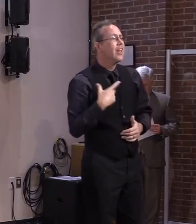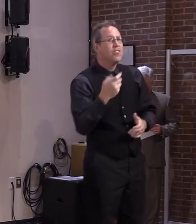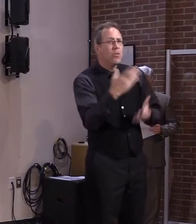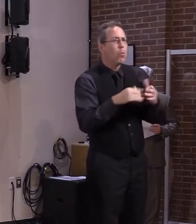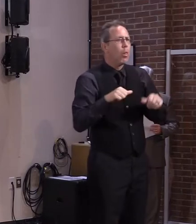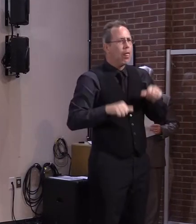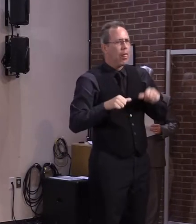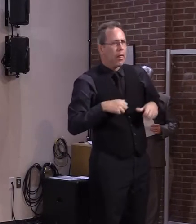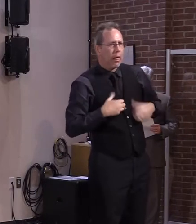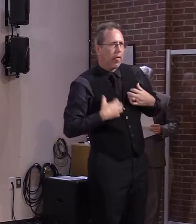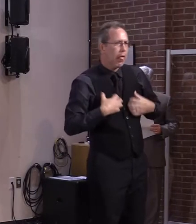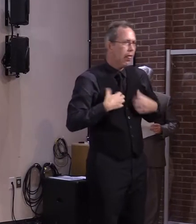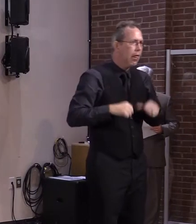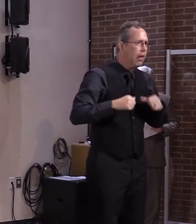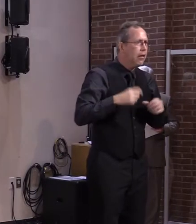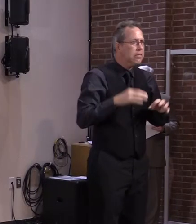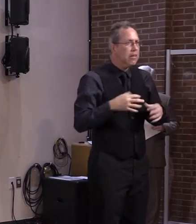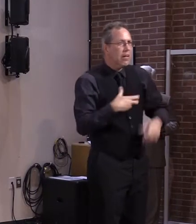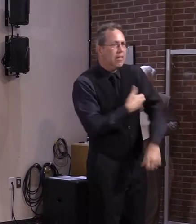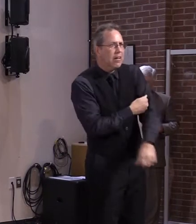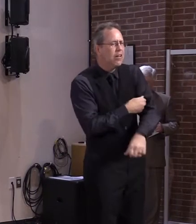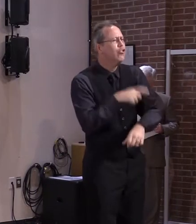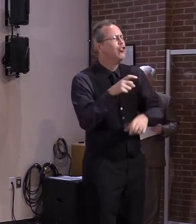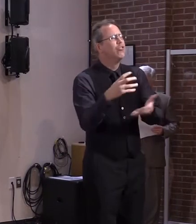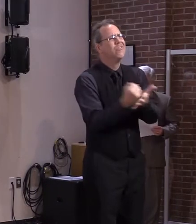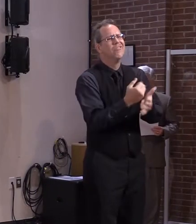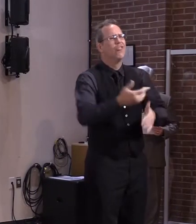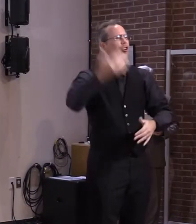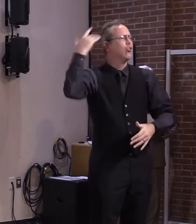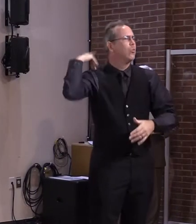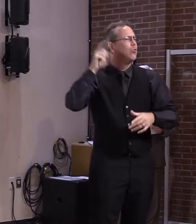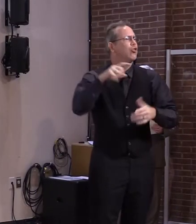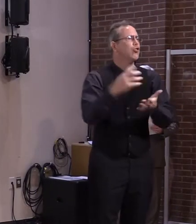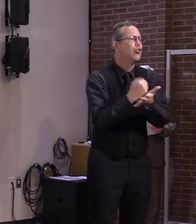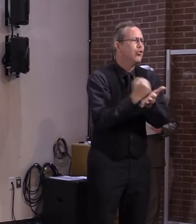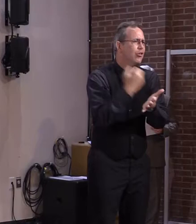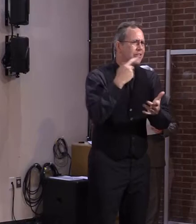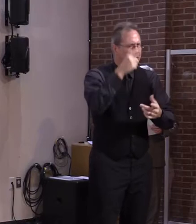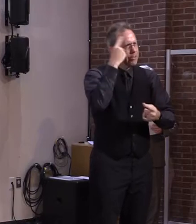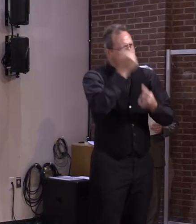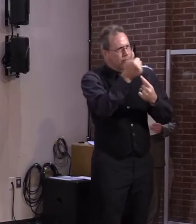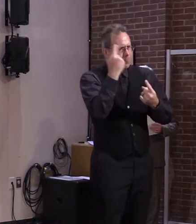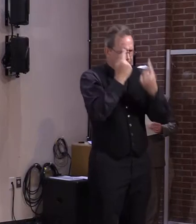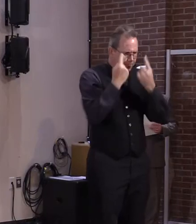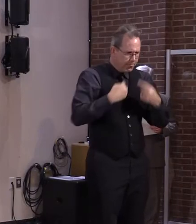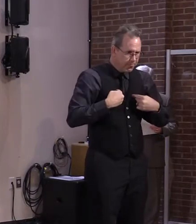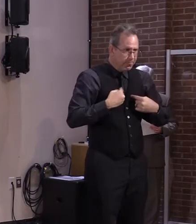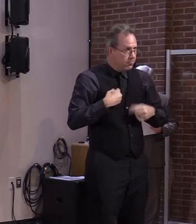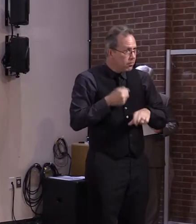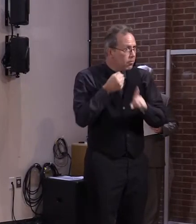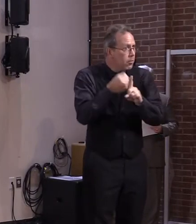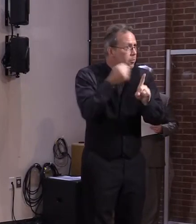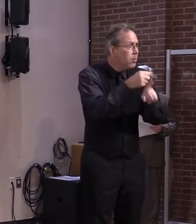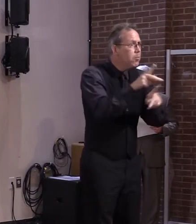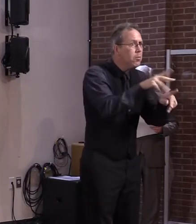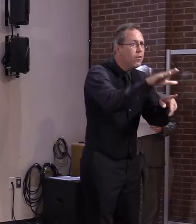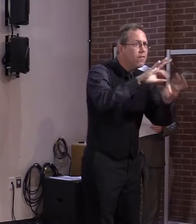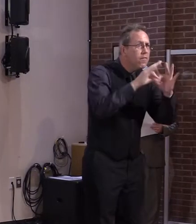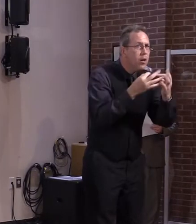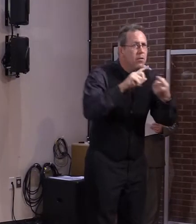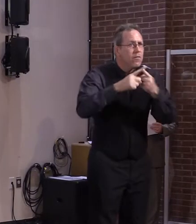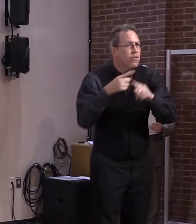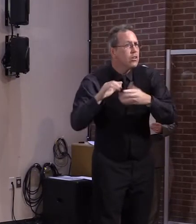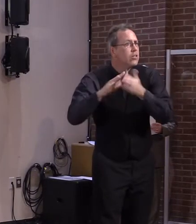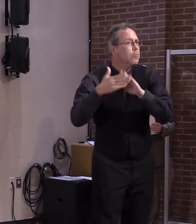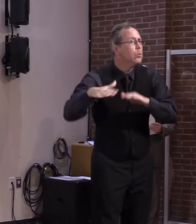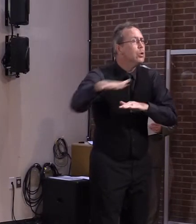look at this data and do some soul searching, because vaccines are safe, effective, and they're the best